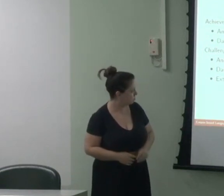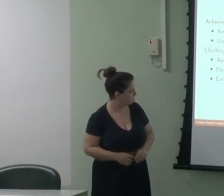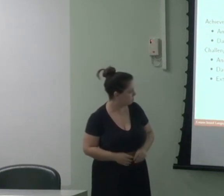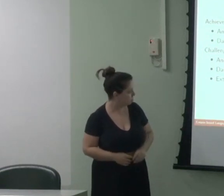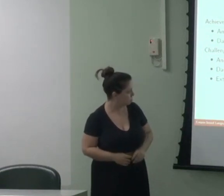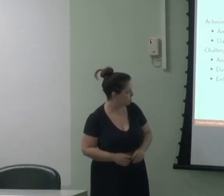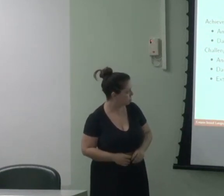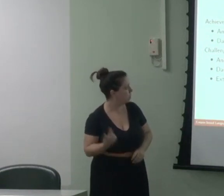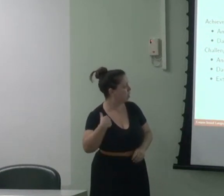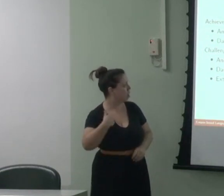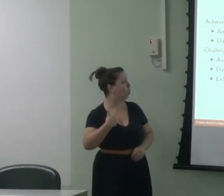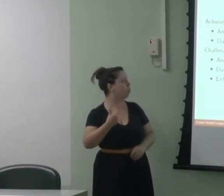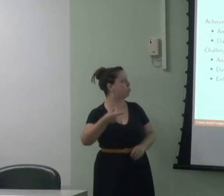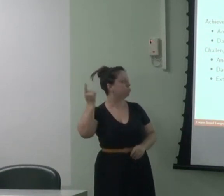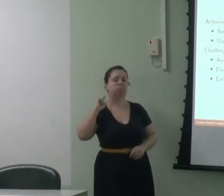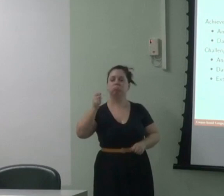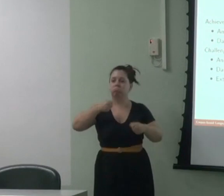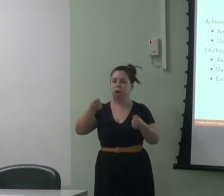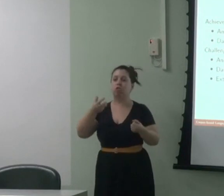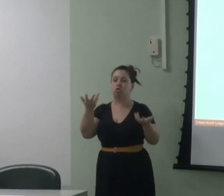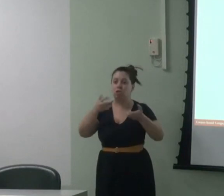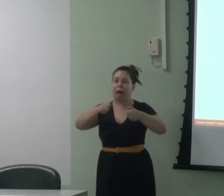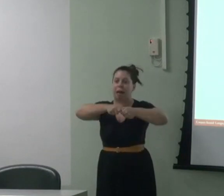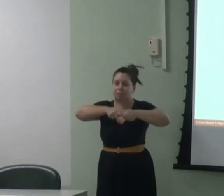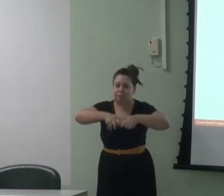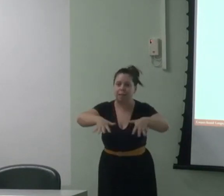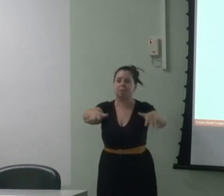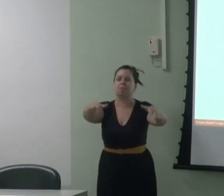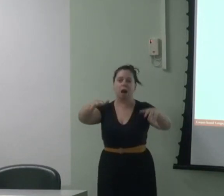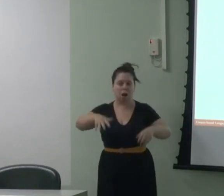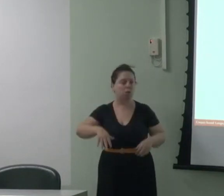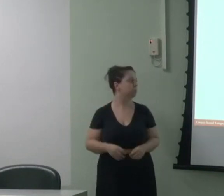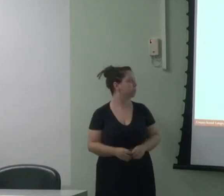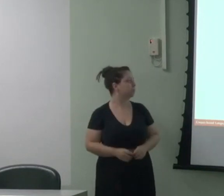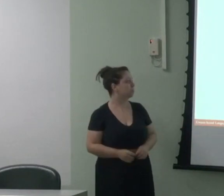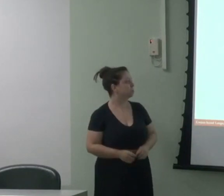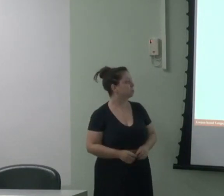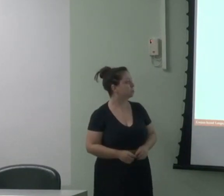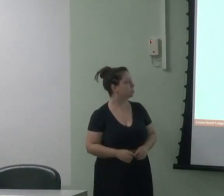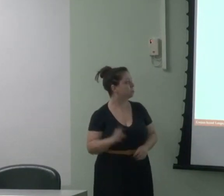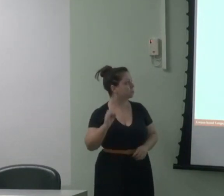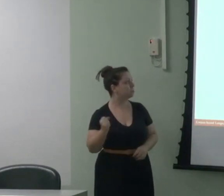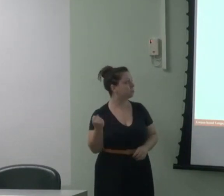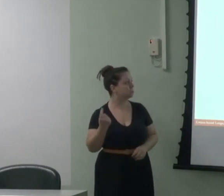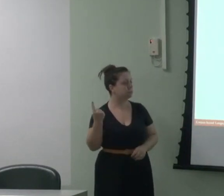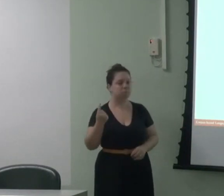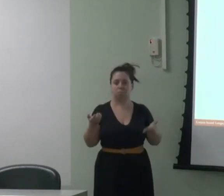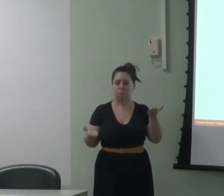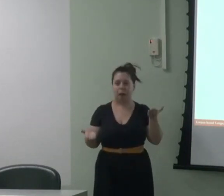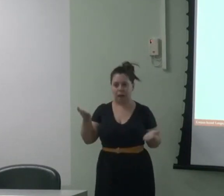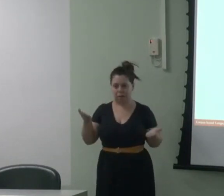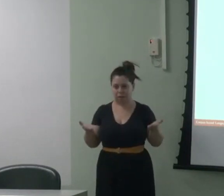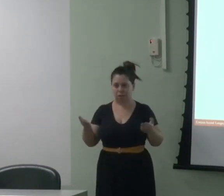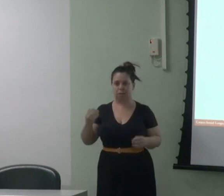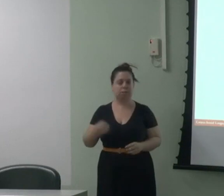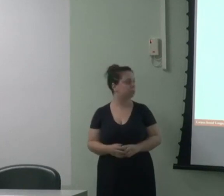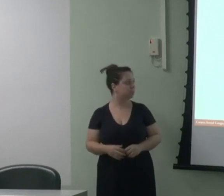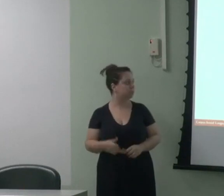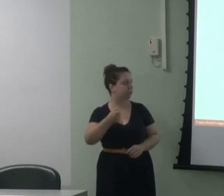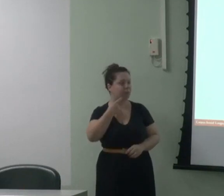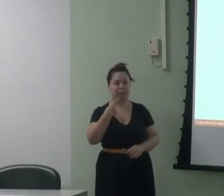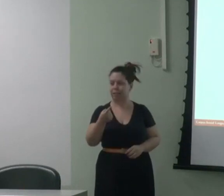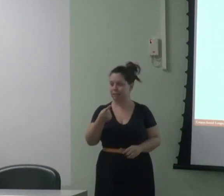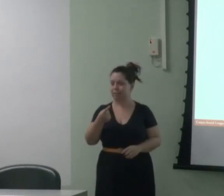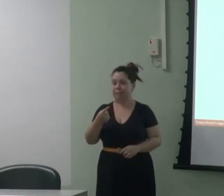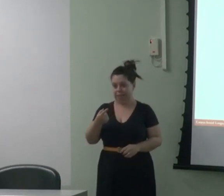various extensions to the project that people have been demanding. So first about the balance, I said we have the growing